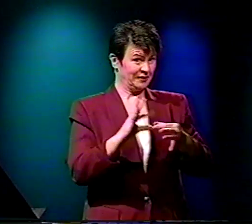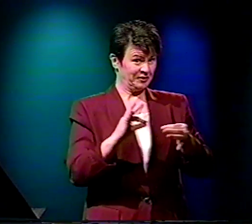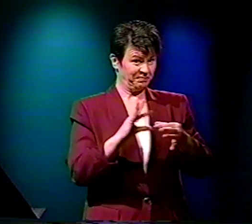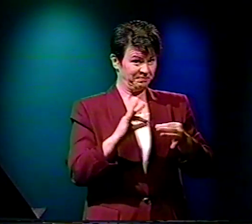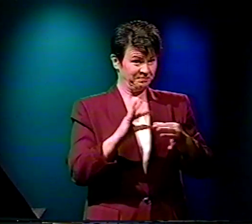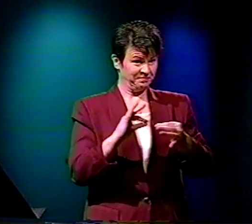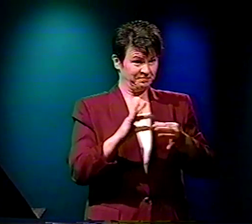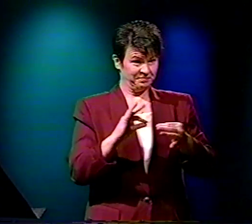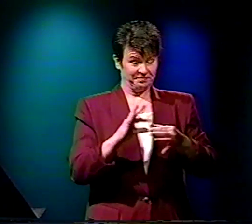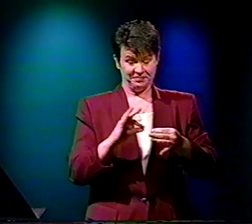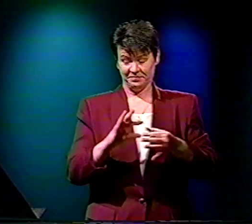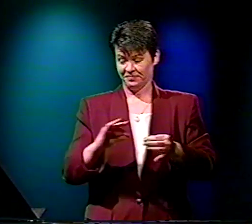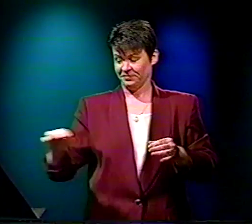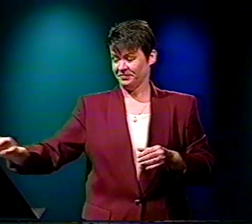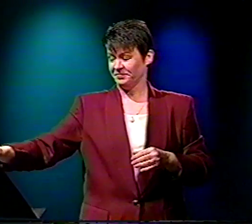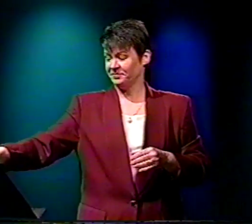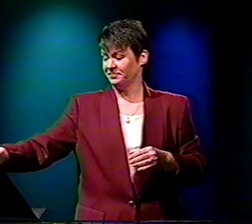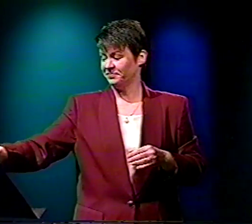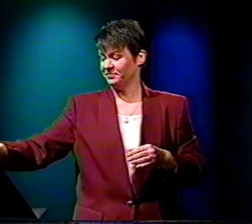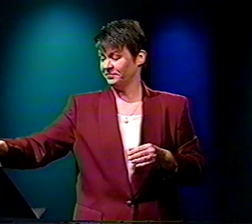Now, another story that I'd like to tell.